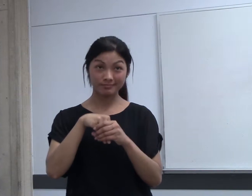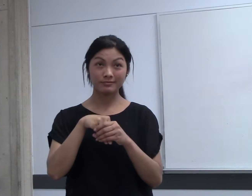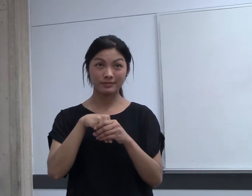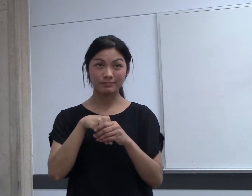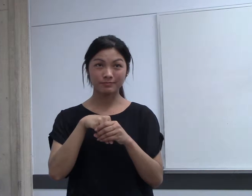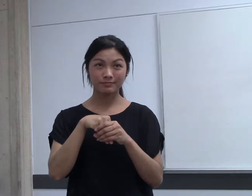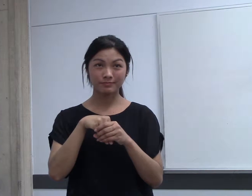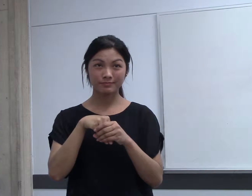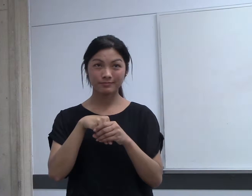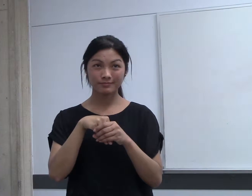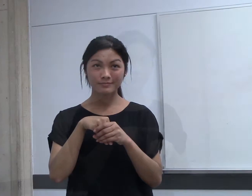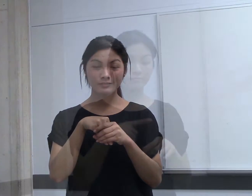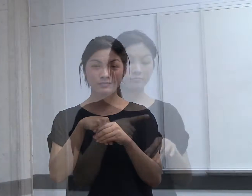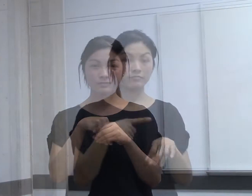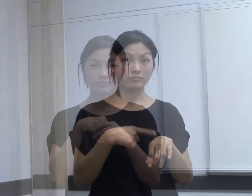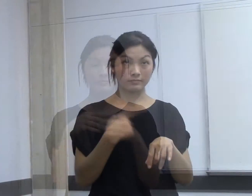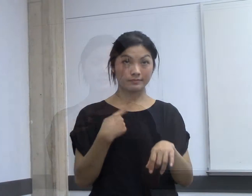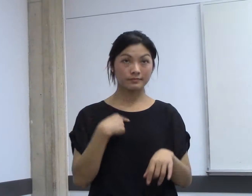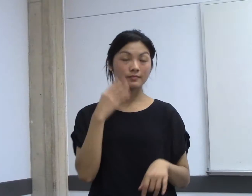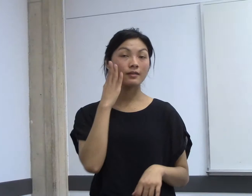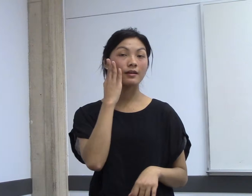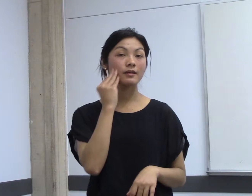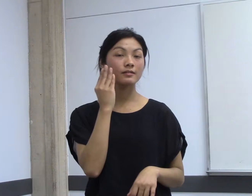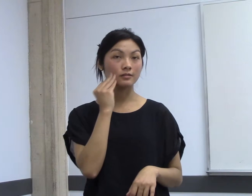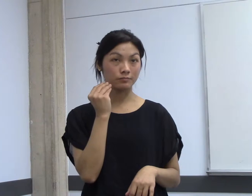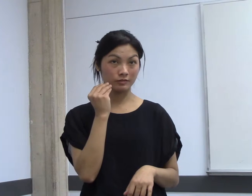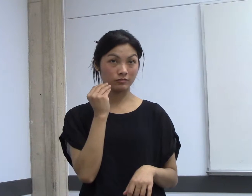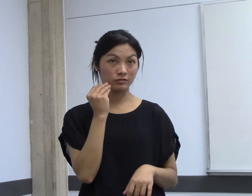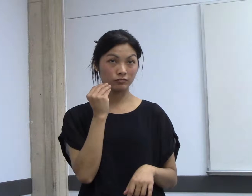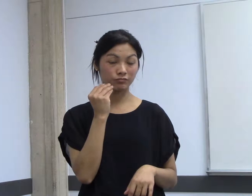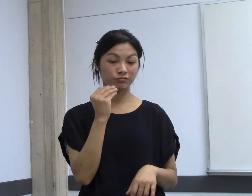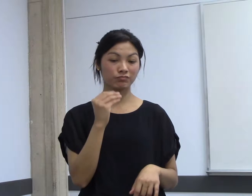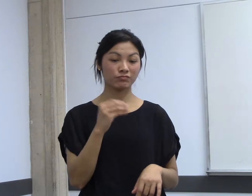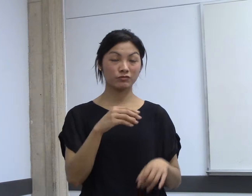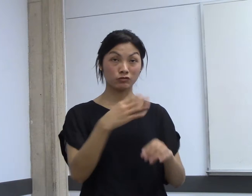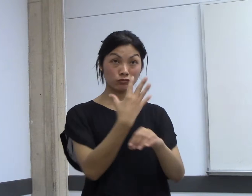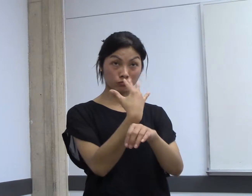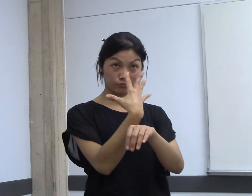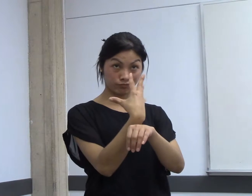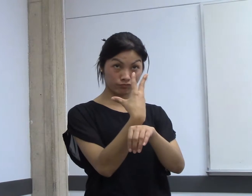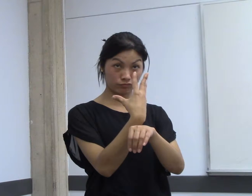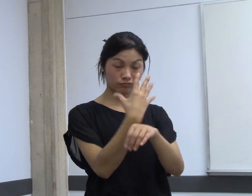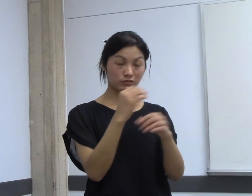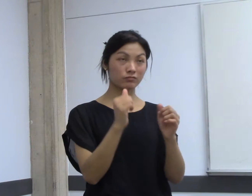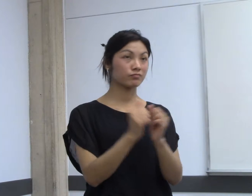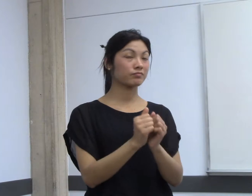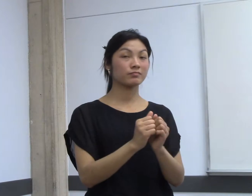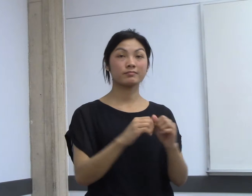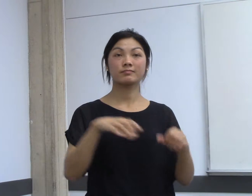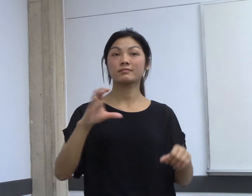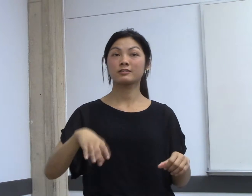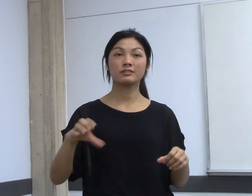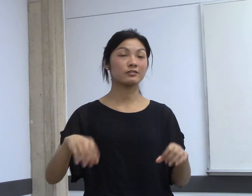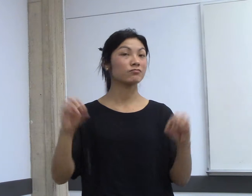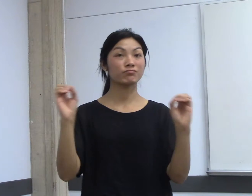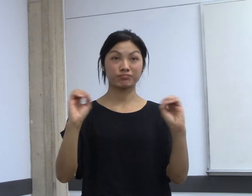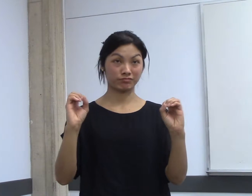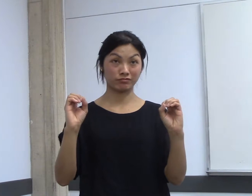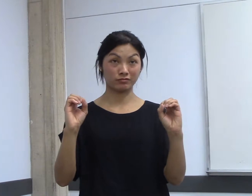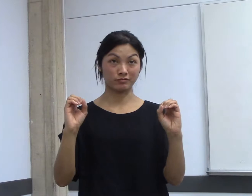HCC is very inclusive. One time, I do remember, I had an experience where one of my professors had posted a video online as